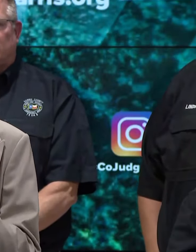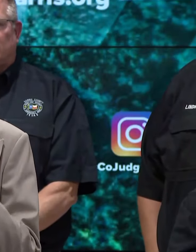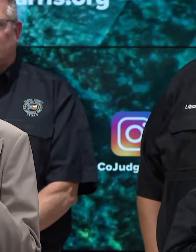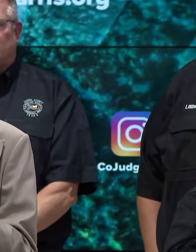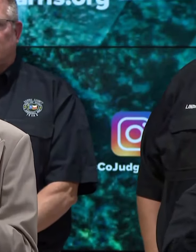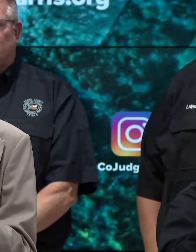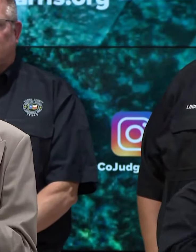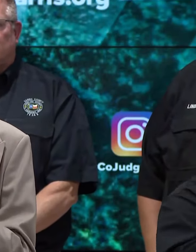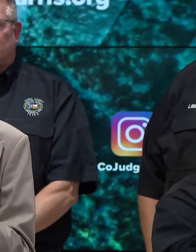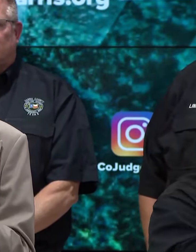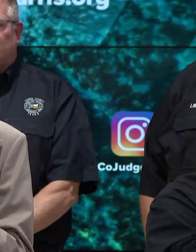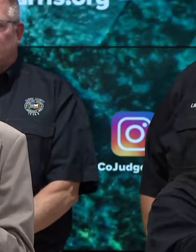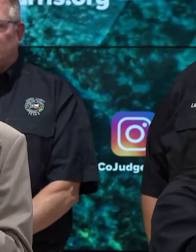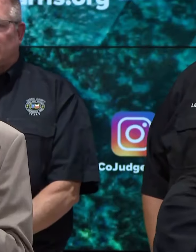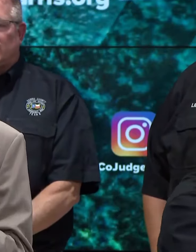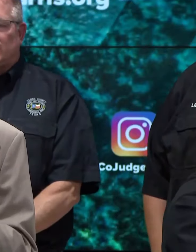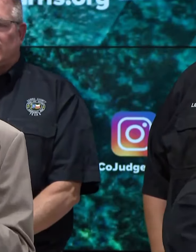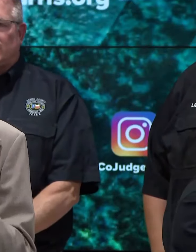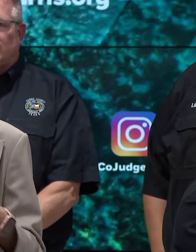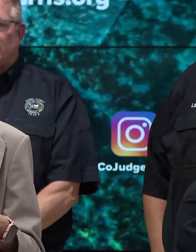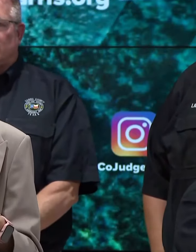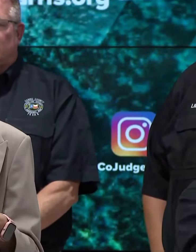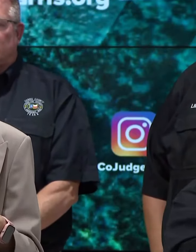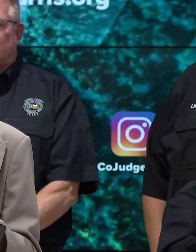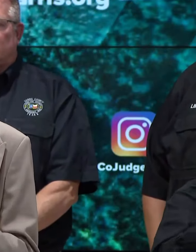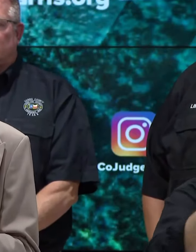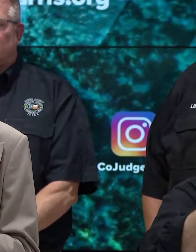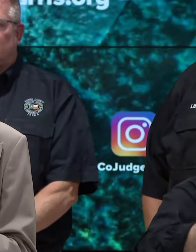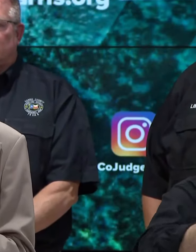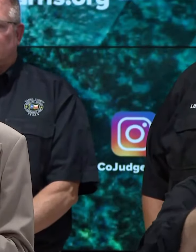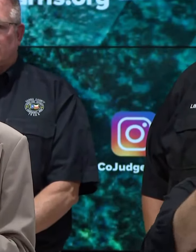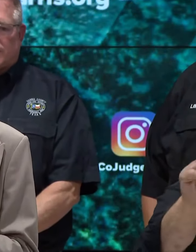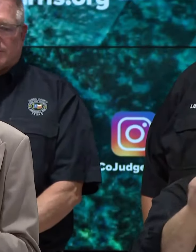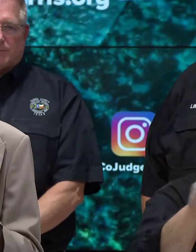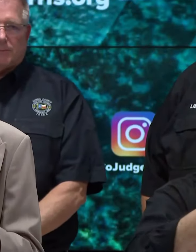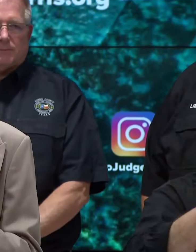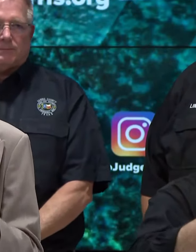group of people that may be affected individually than other people, right?